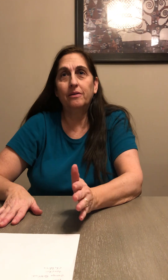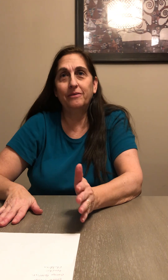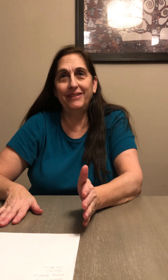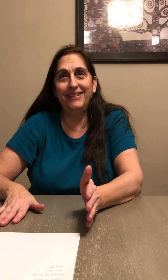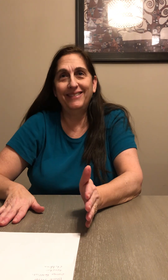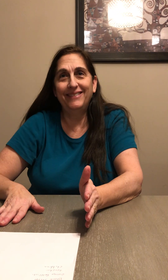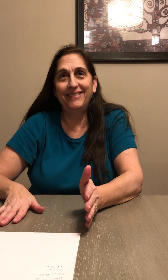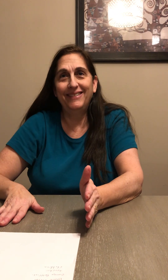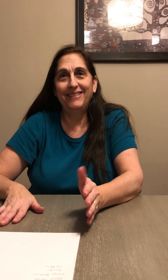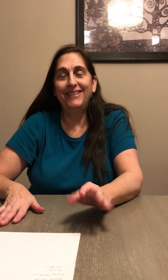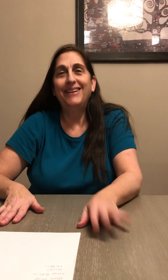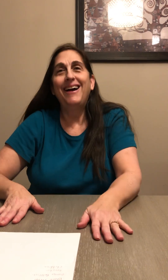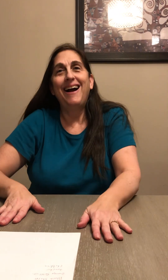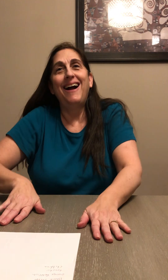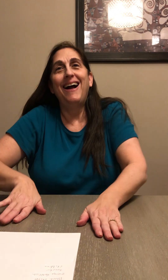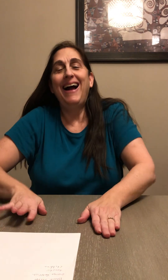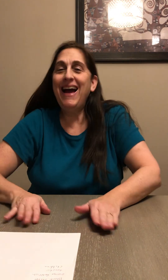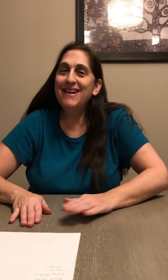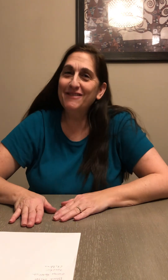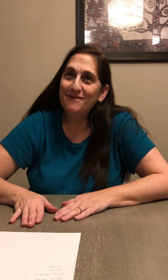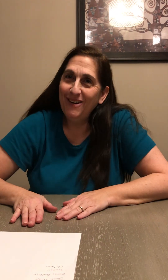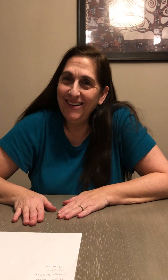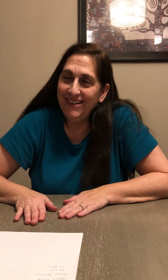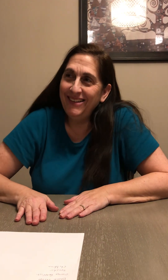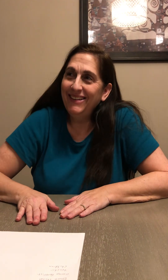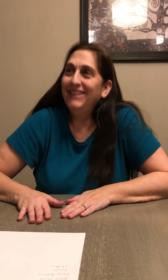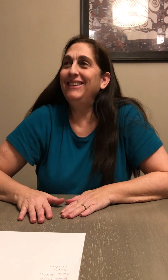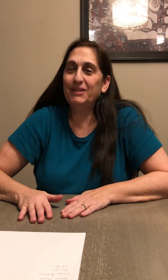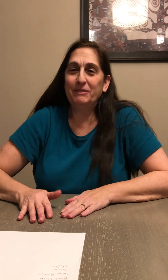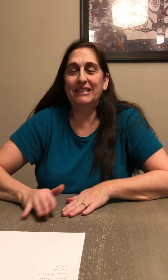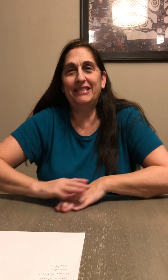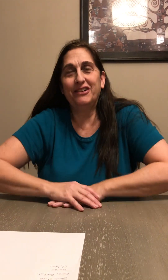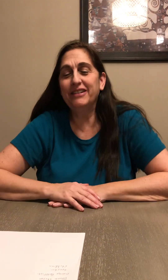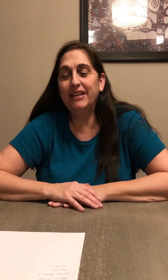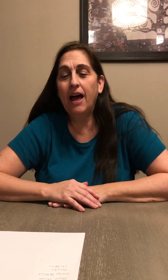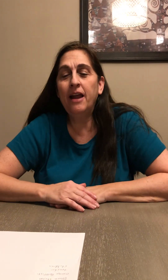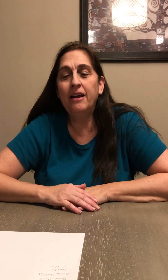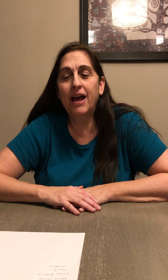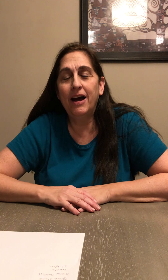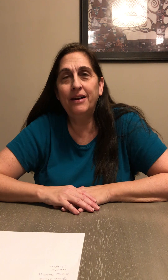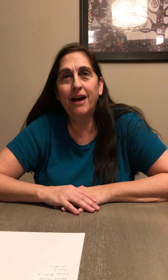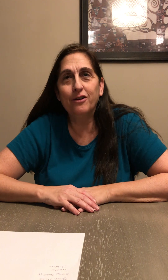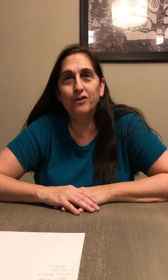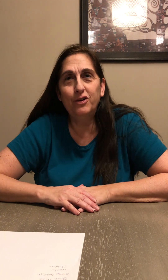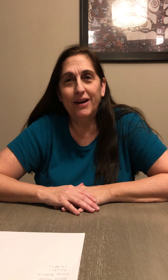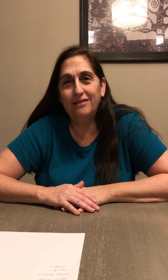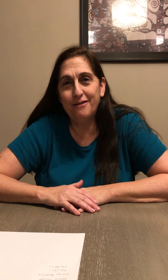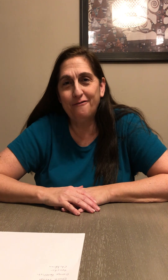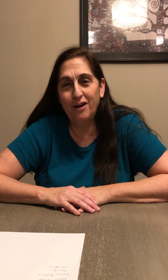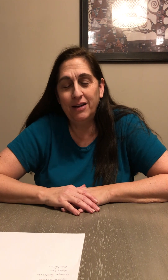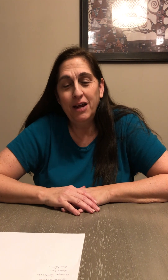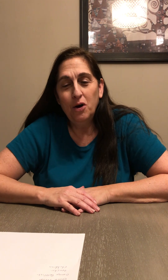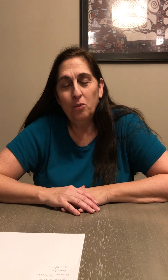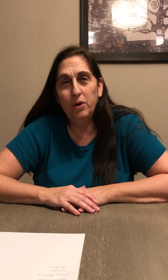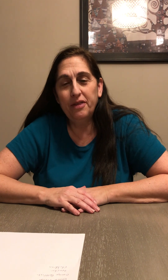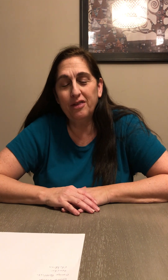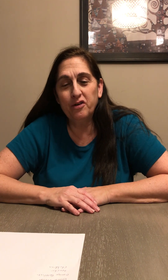Really? You want this? Hi everyone! It's Mrs. Guryn again, and I heard you had a lot of fun with learning